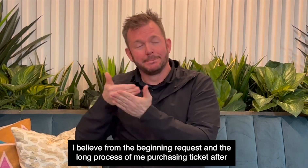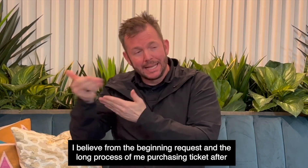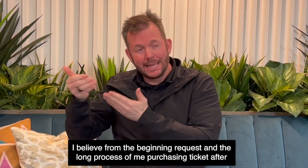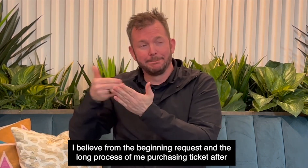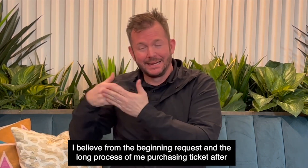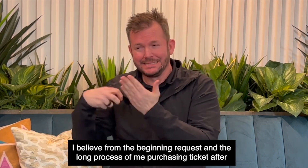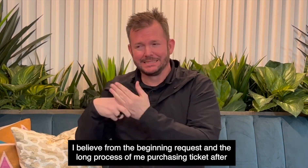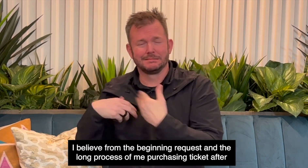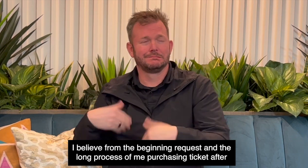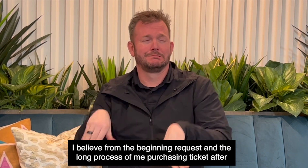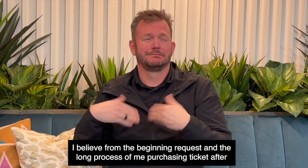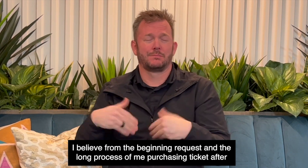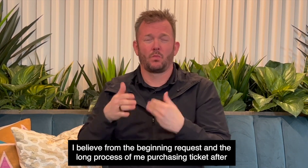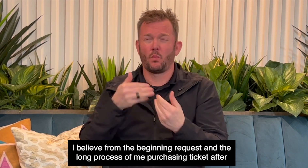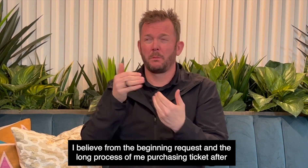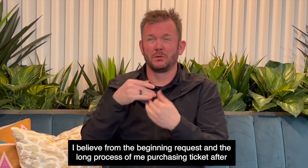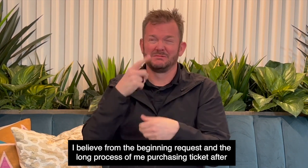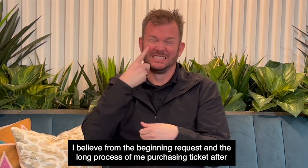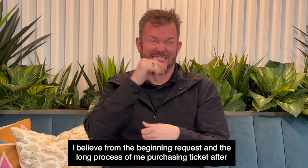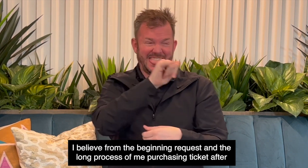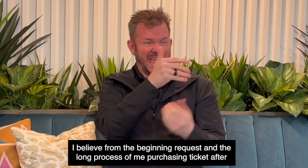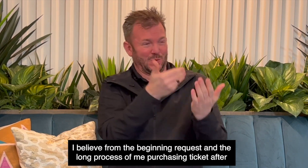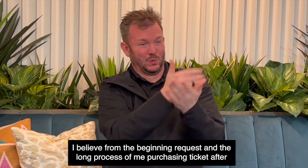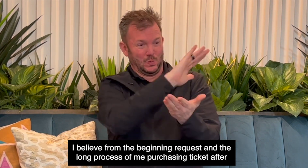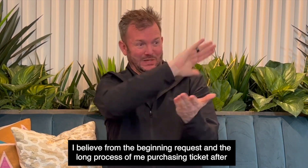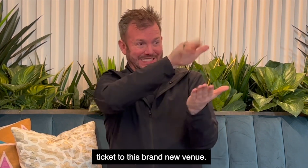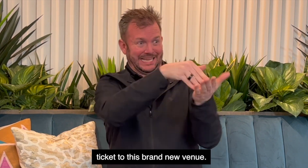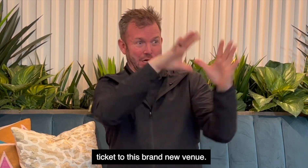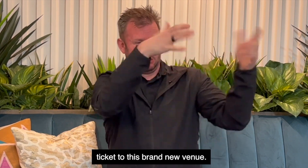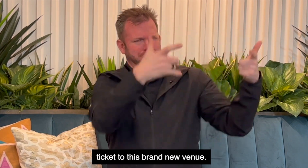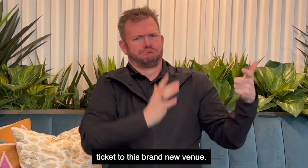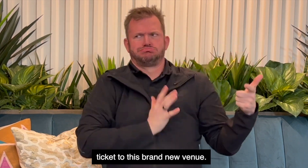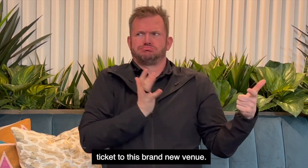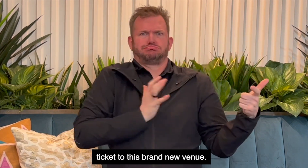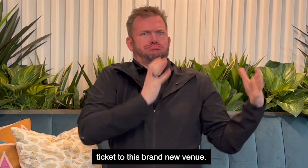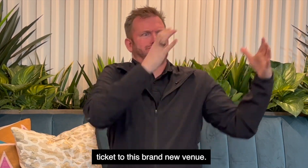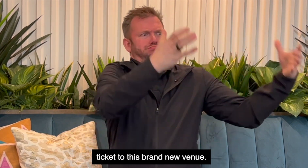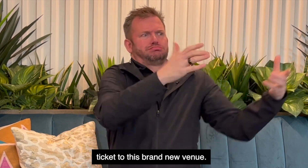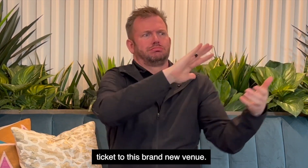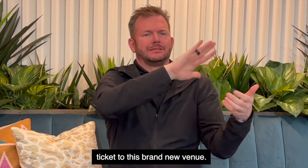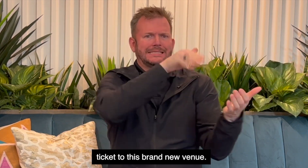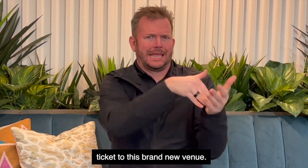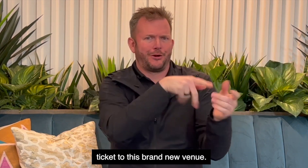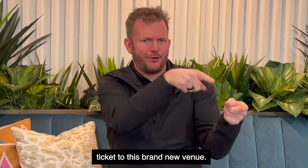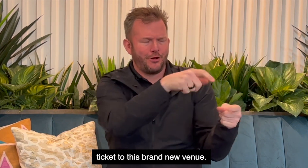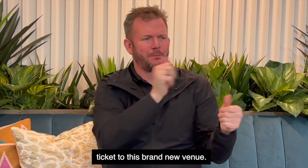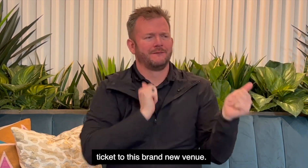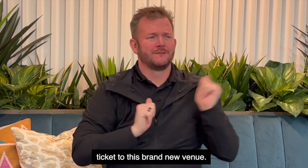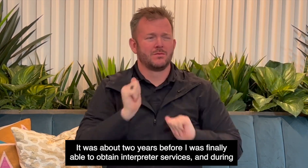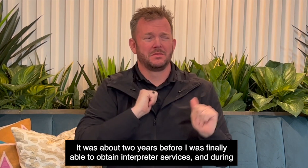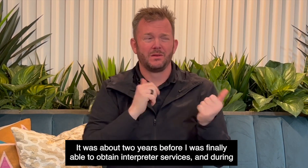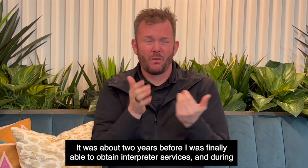long process of me purchasing tickets after ticket to this brand new venue was